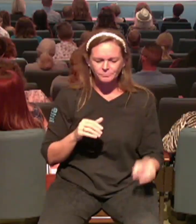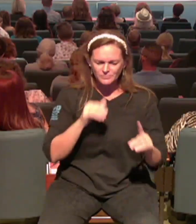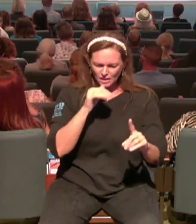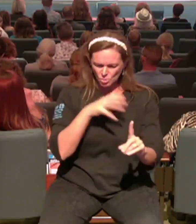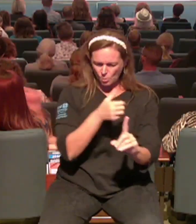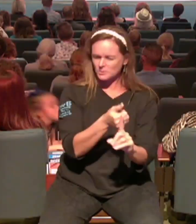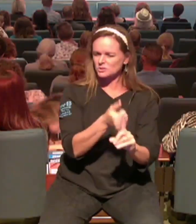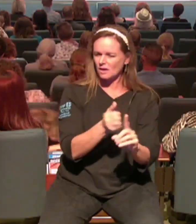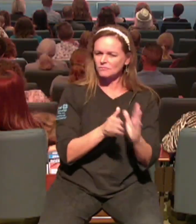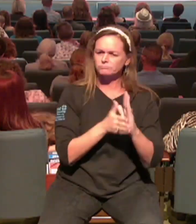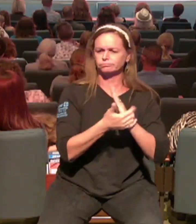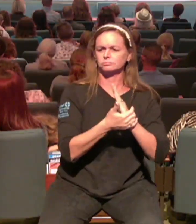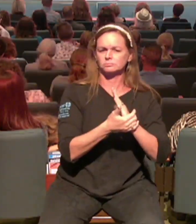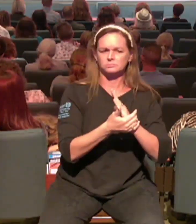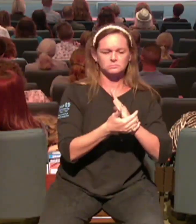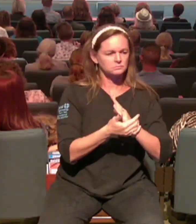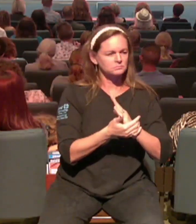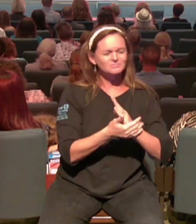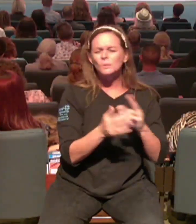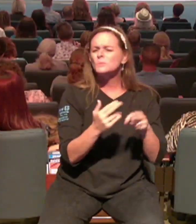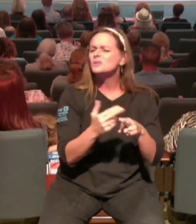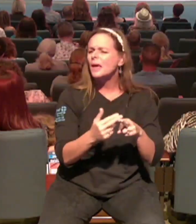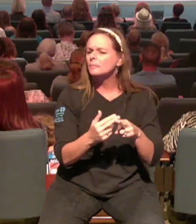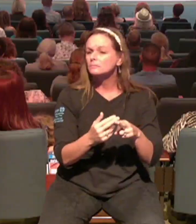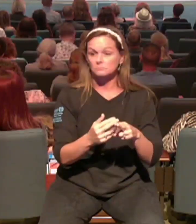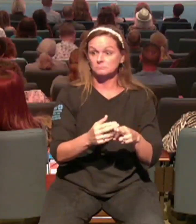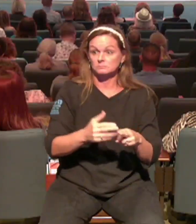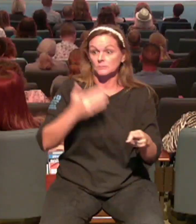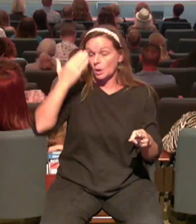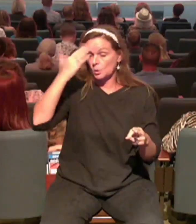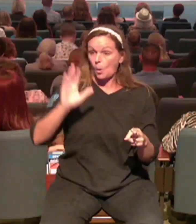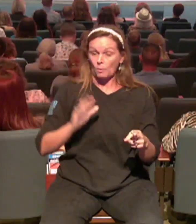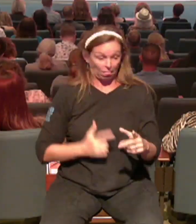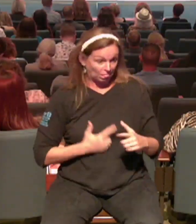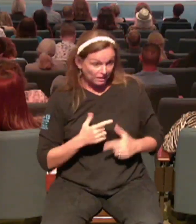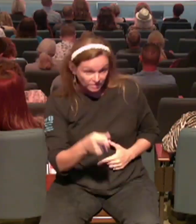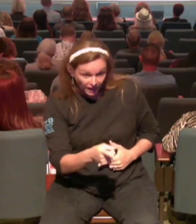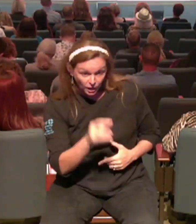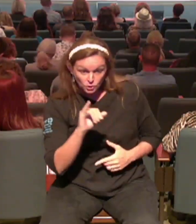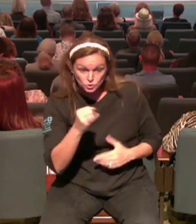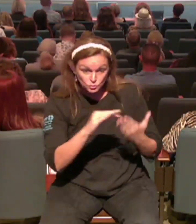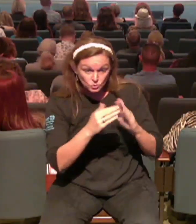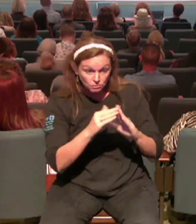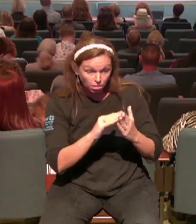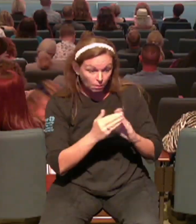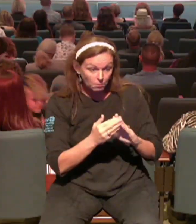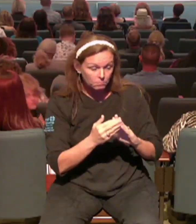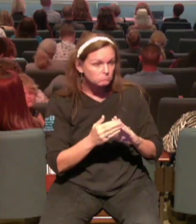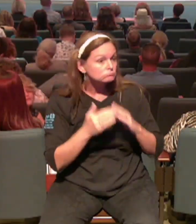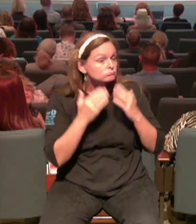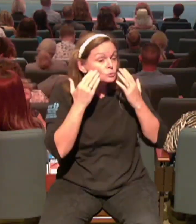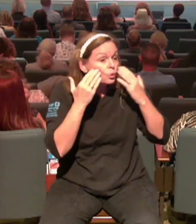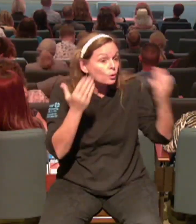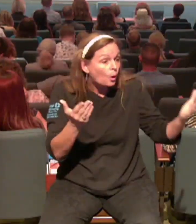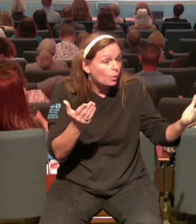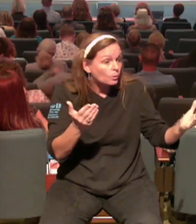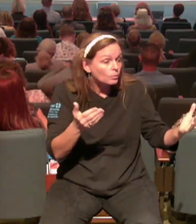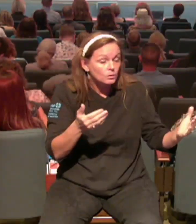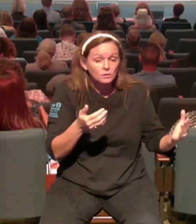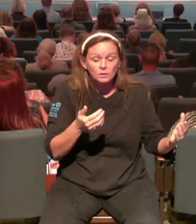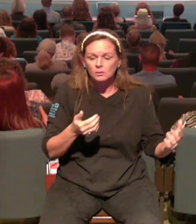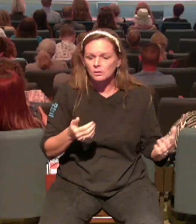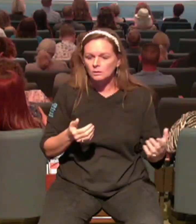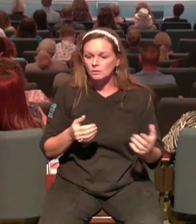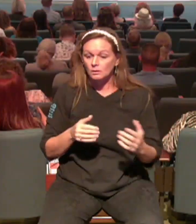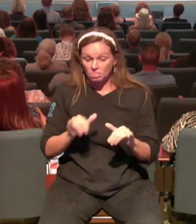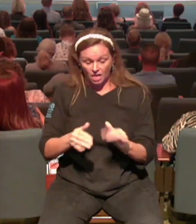name. We don't know if she lived in Jerusalem or if she was just passing through. We don't know if she was married or if the guy she was